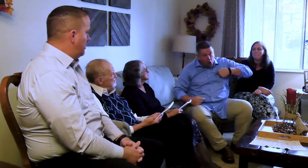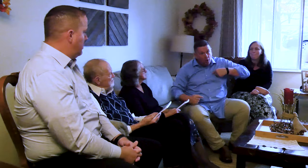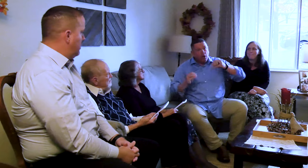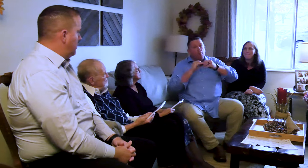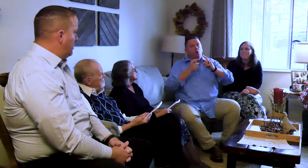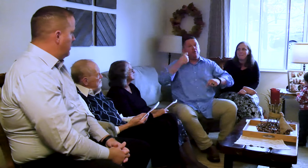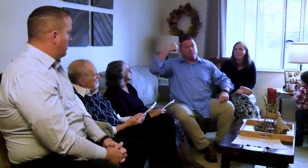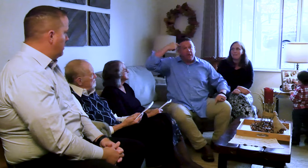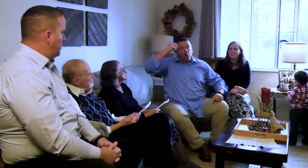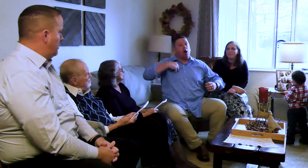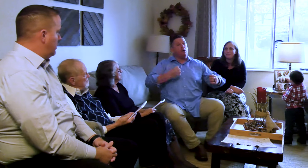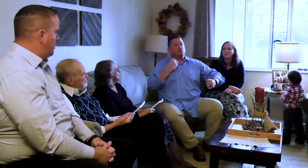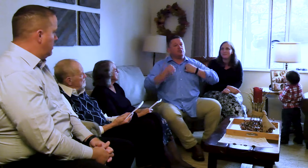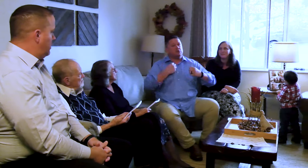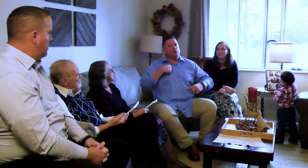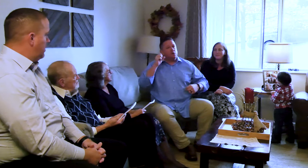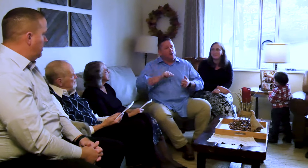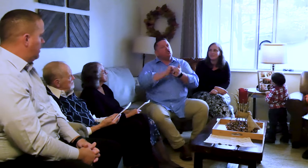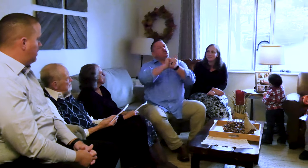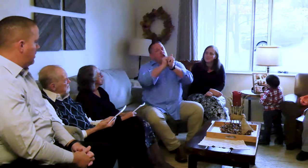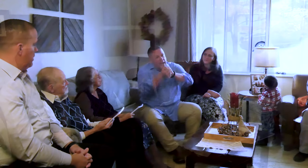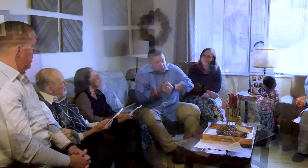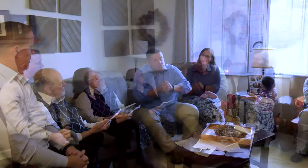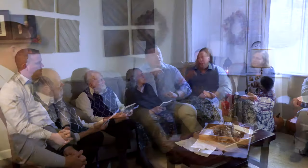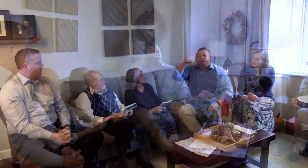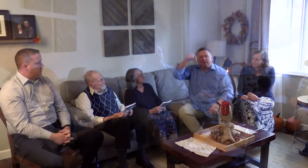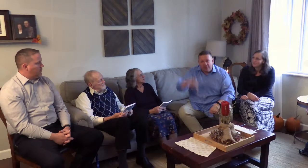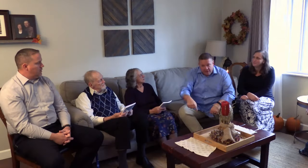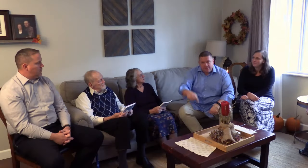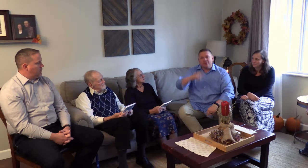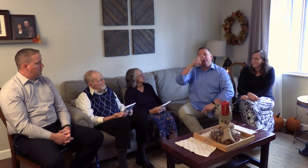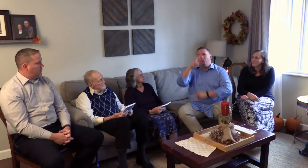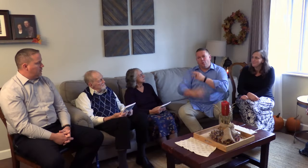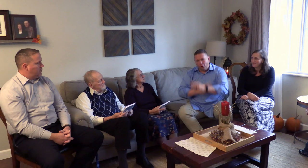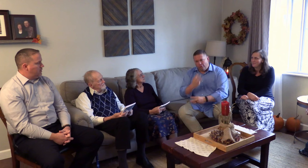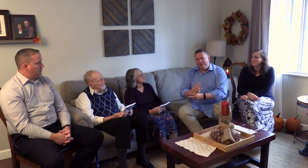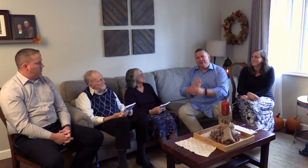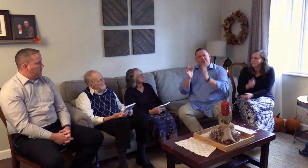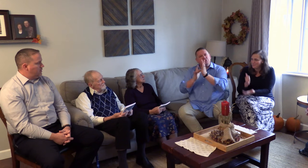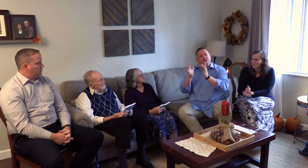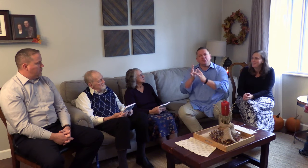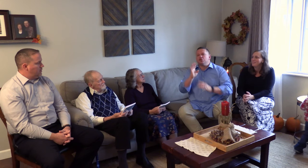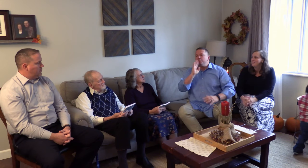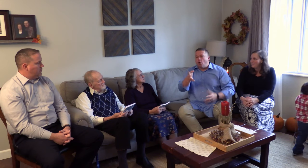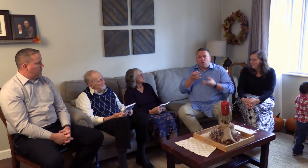more than from here our emotions we can change this world jesus spoke